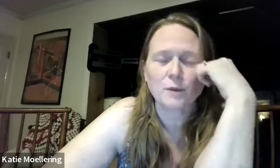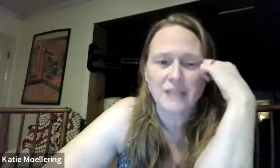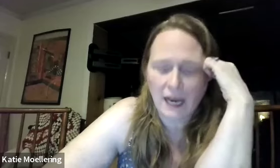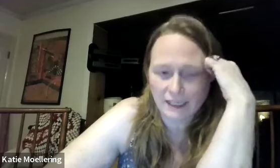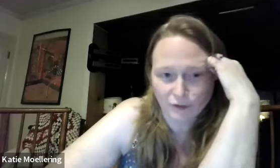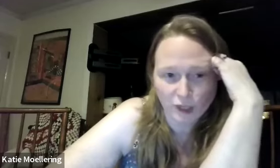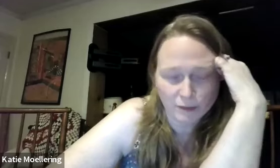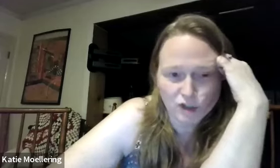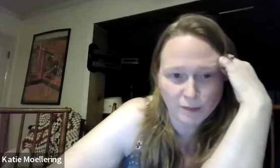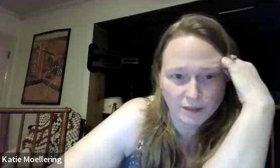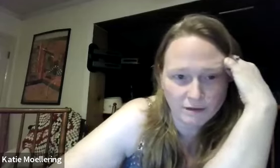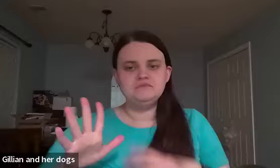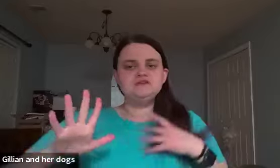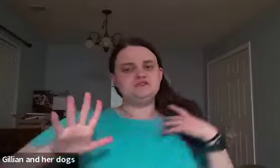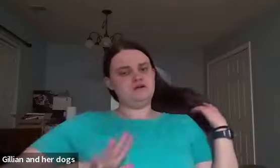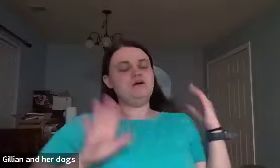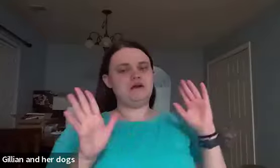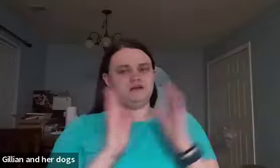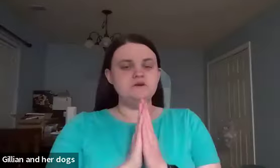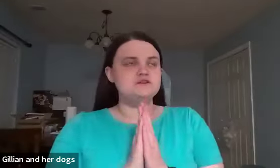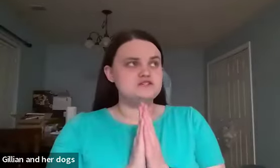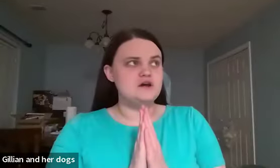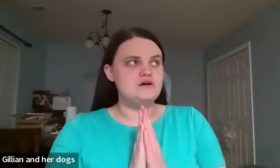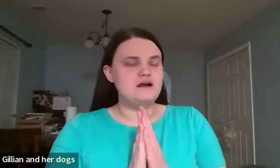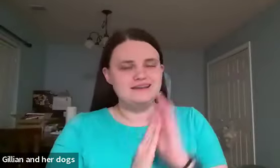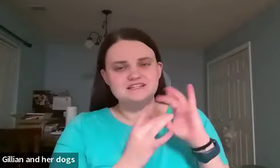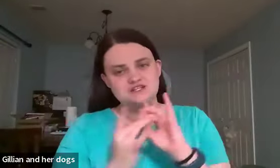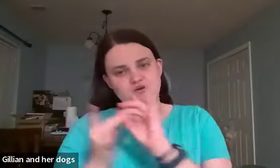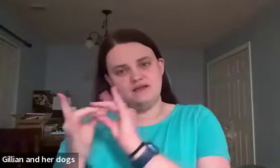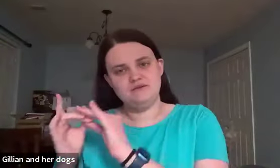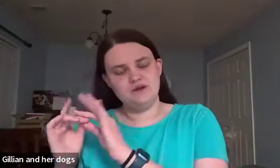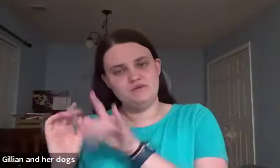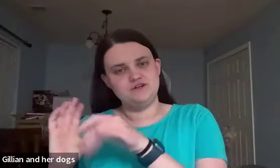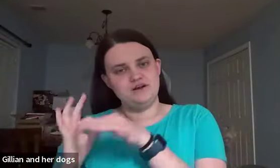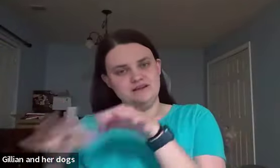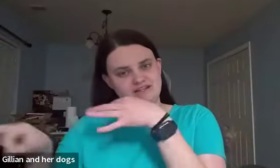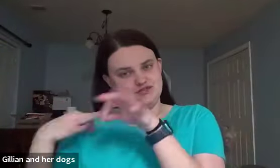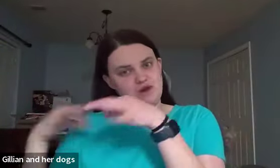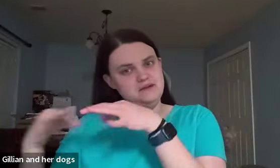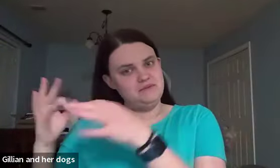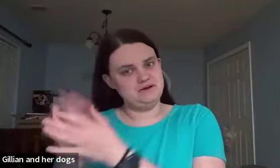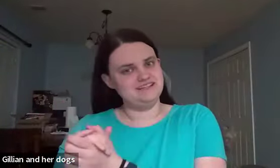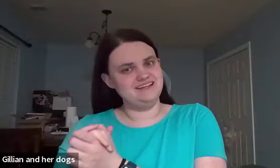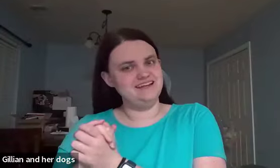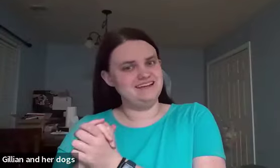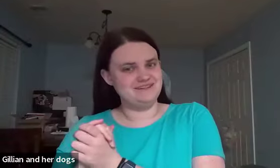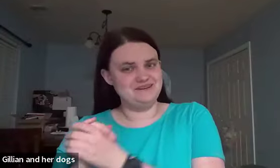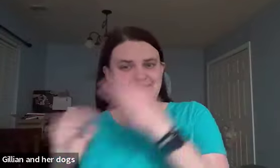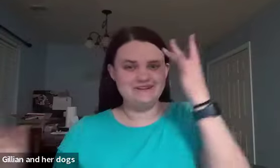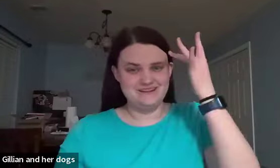were signs for dumb or stupid. Okay. So, okay, good. So I guess it does correlate with like when we're talking, like describing a person, because like we